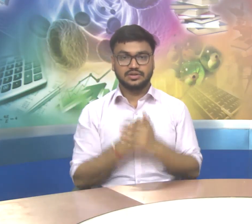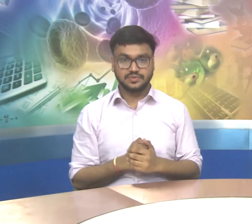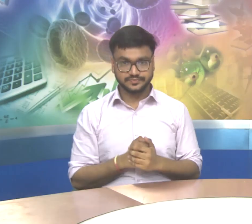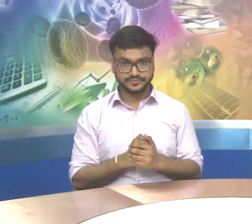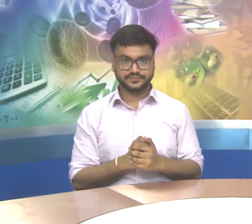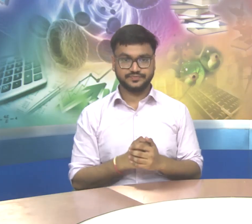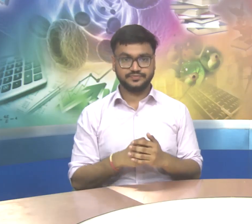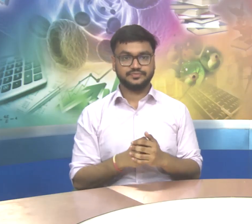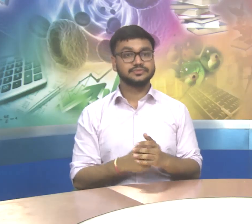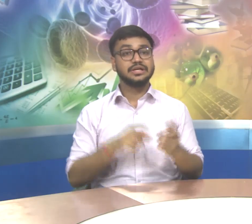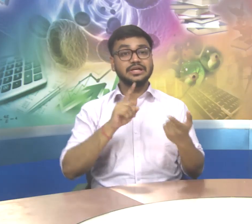energy.